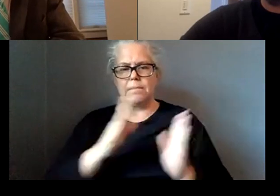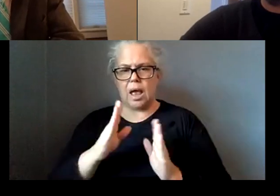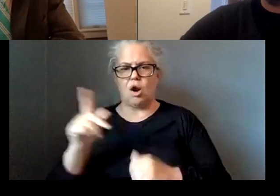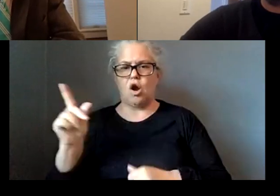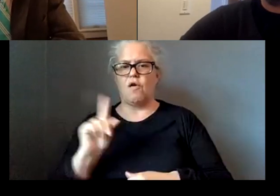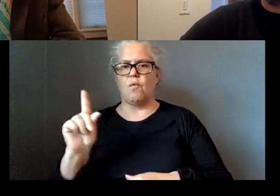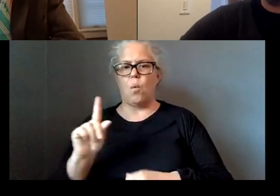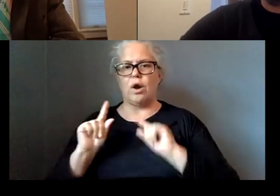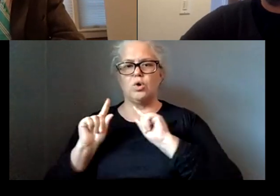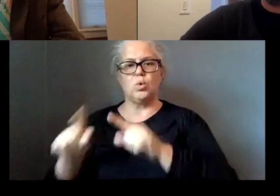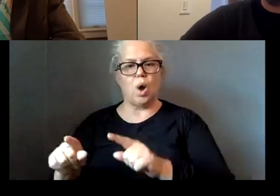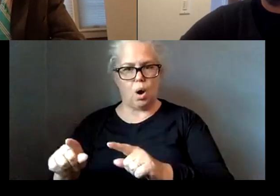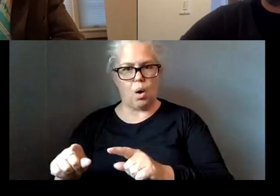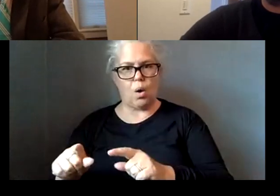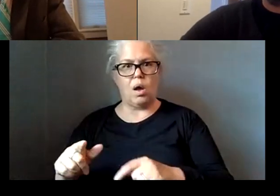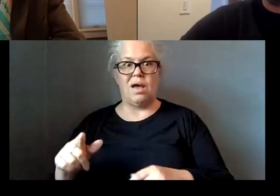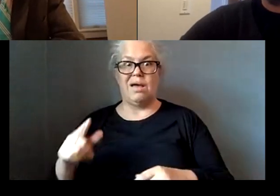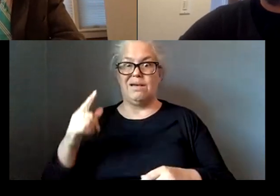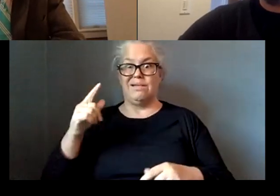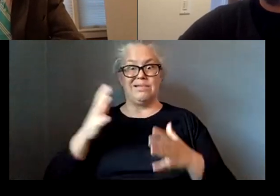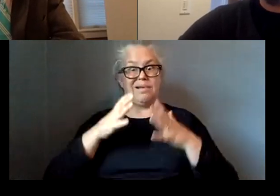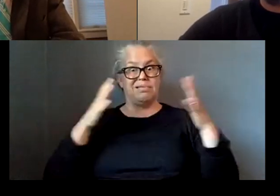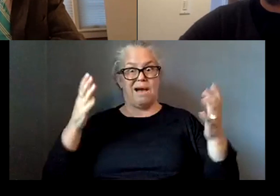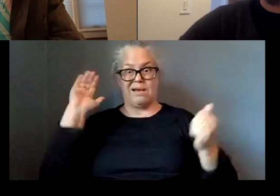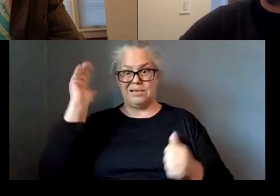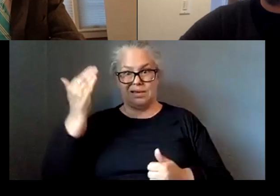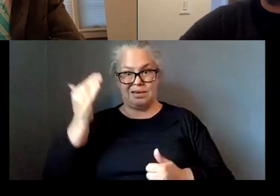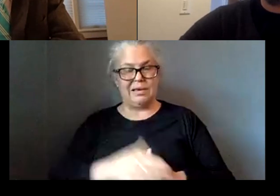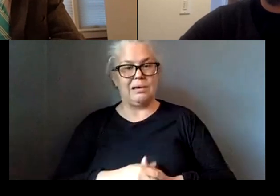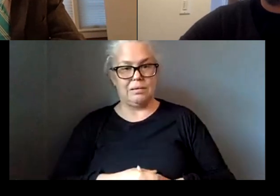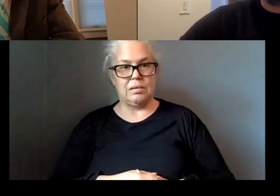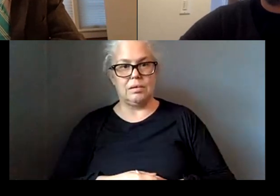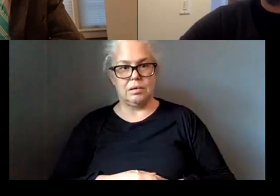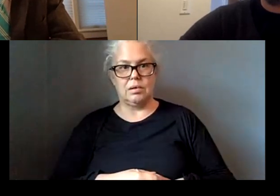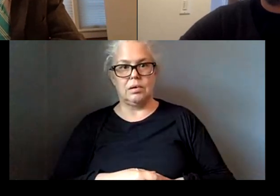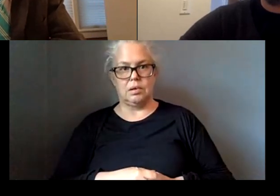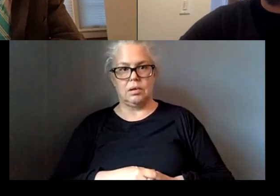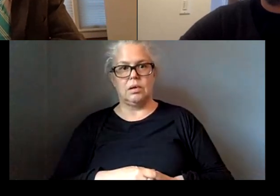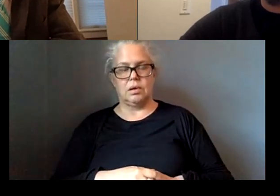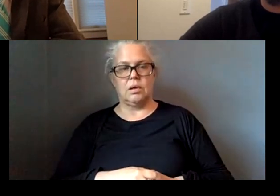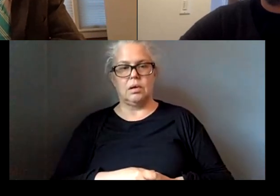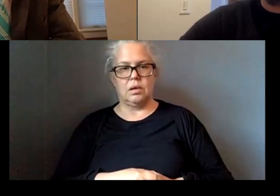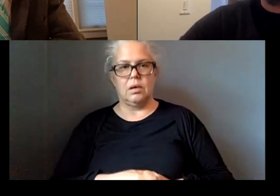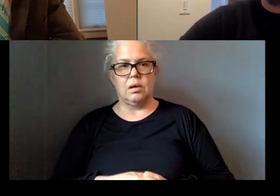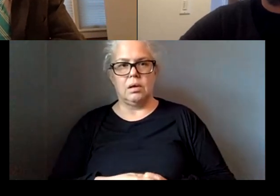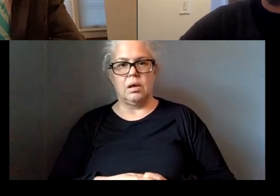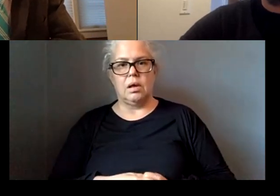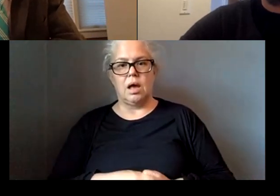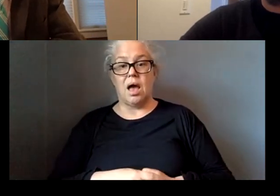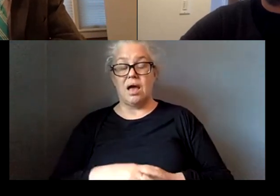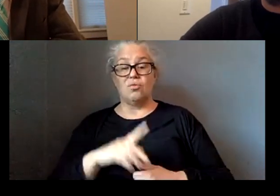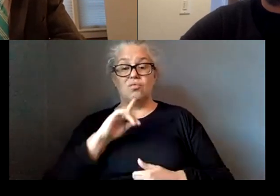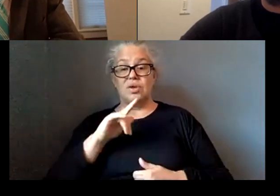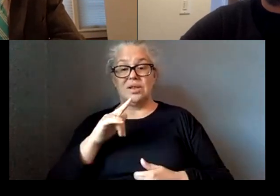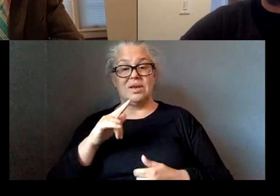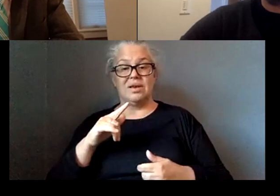it's great, very ambitious, and the way it all looks is like it was not many problems, and it of course